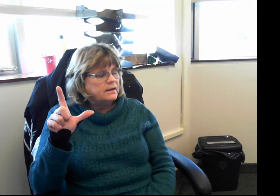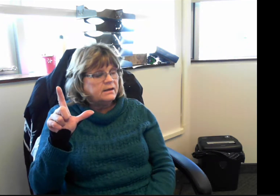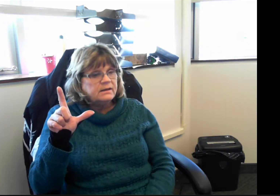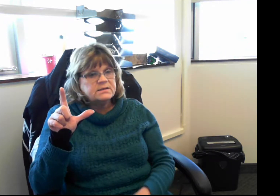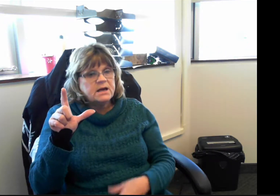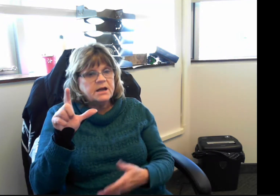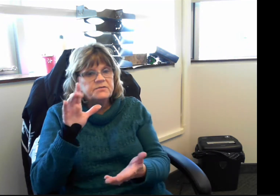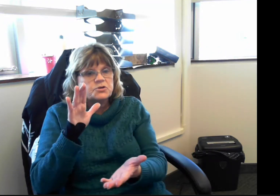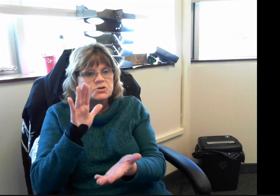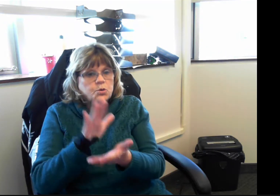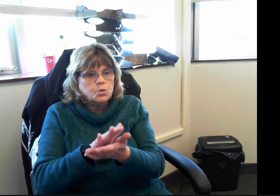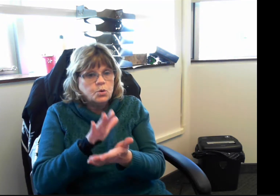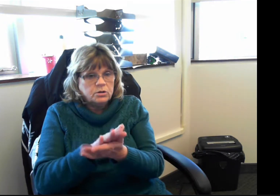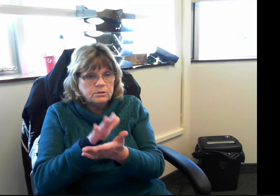Okay, the sign for school.